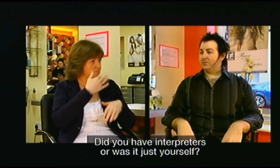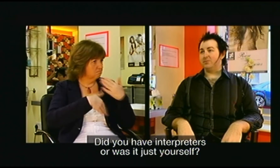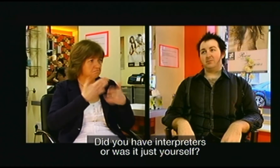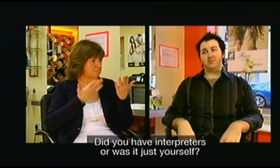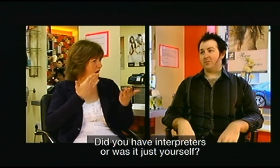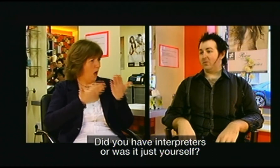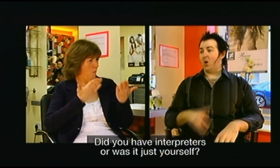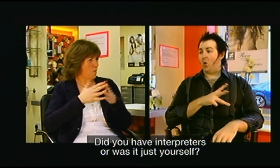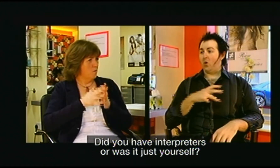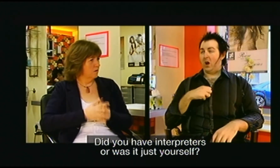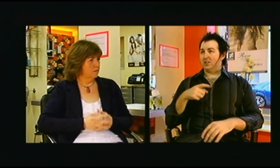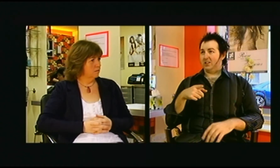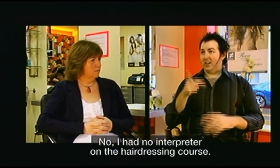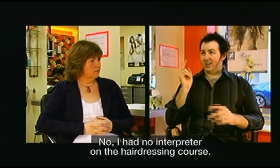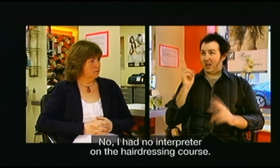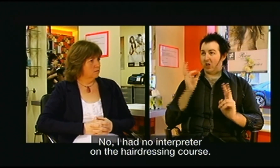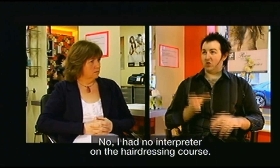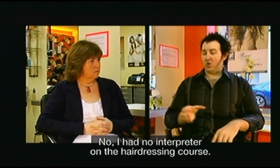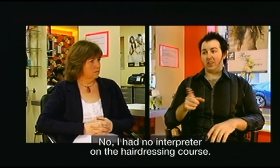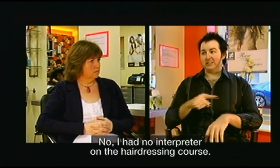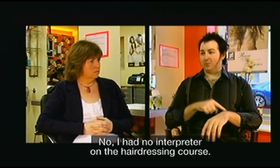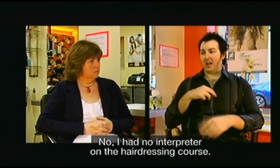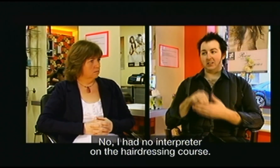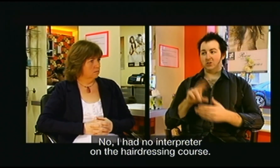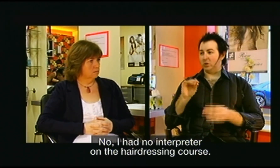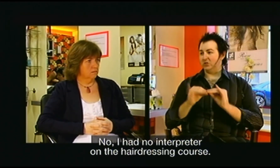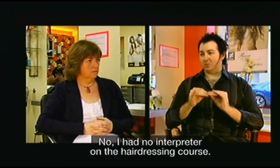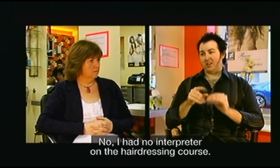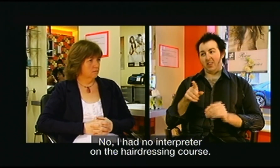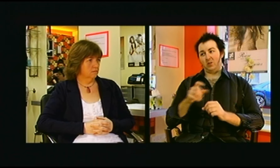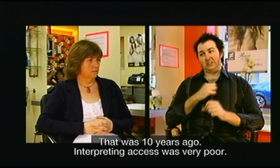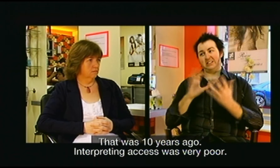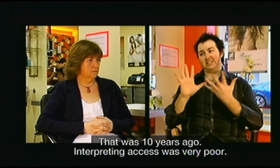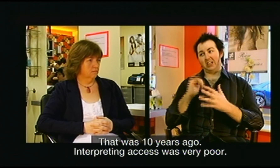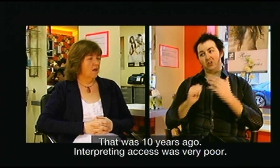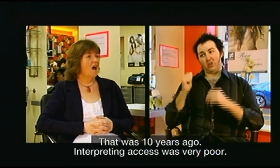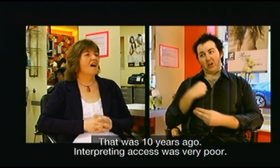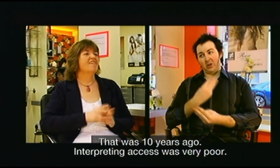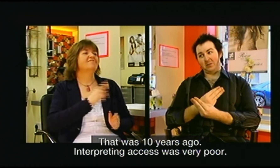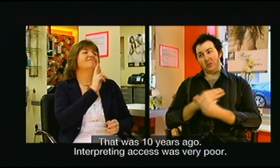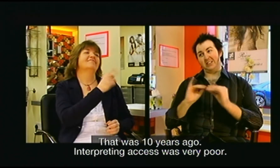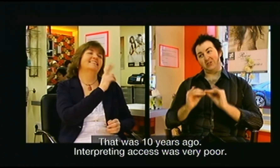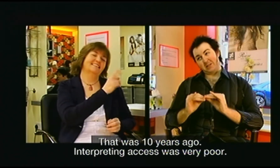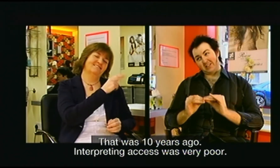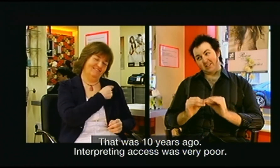yourself? Now, I'd no interpreter on the hairdressing course. That was 10 years ago. Interpreting access was very poor. Right.